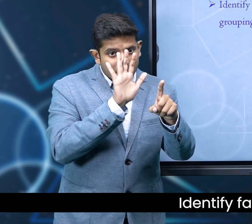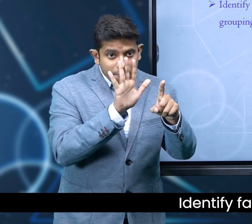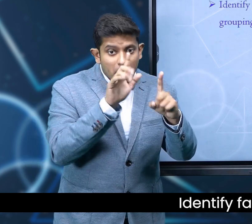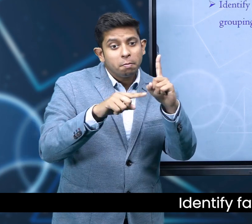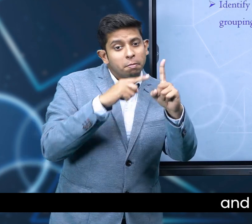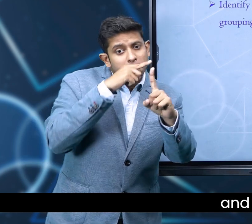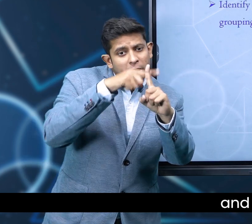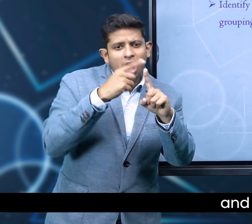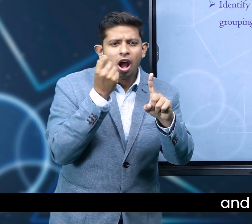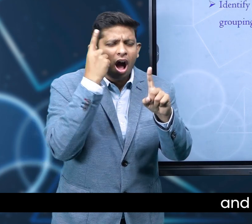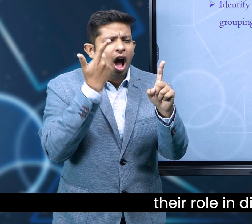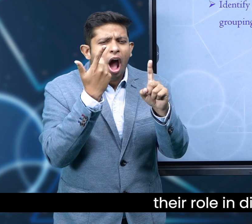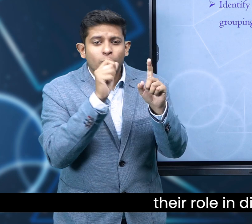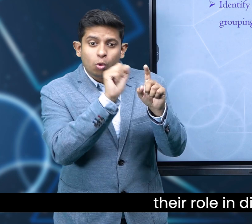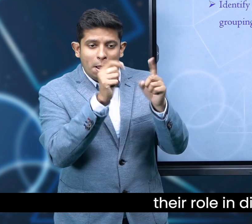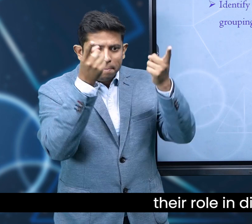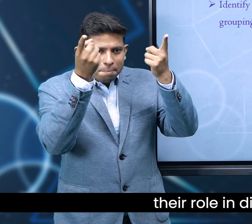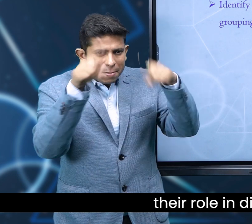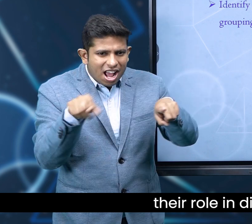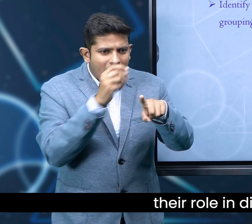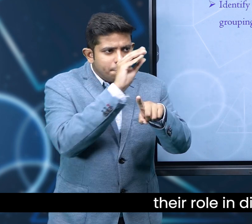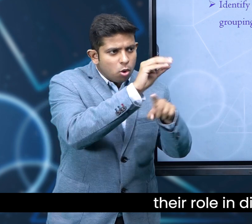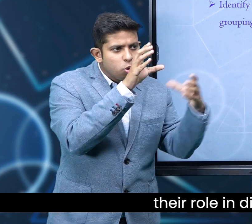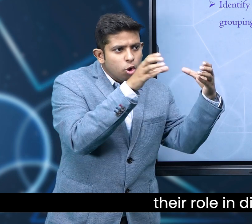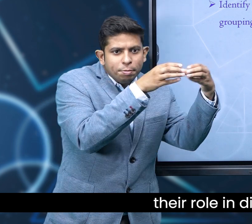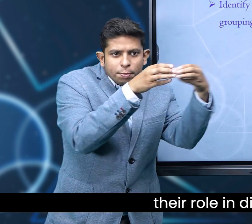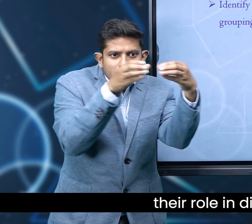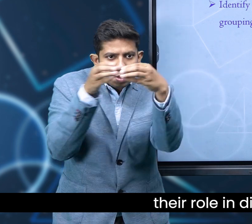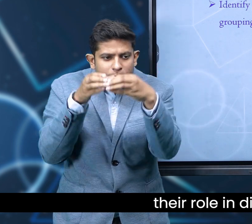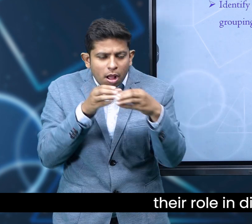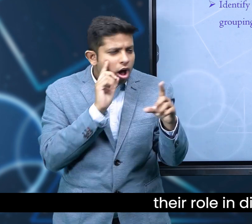numbers and understand their role in division and grouping.